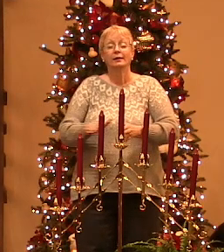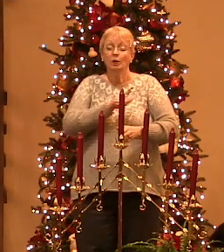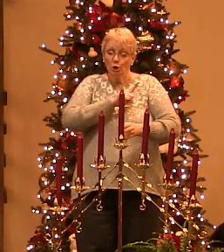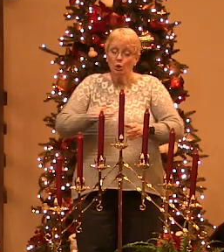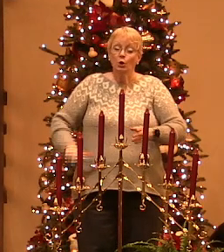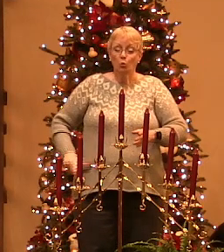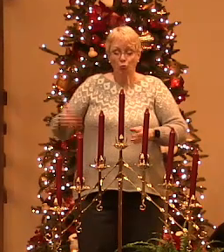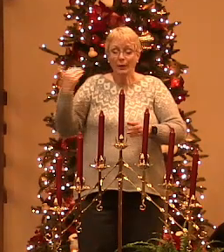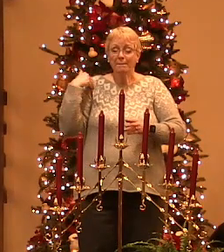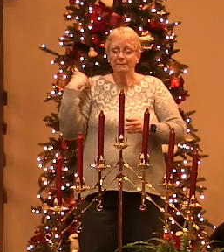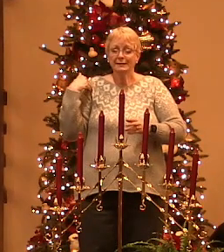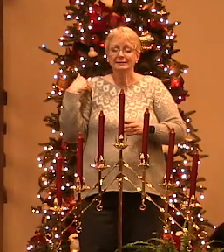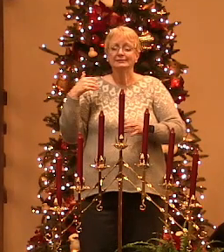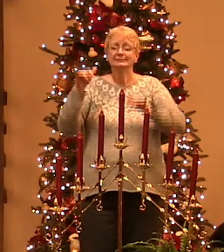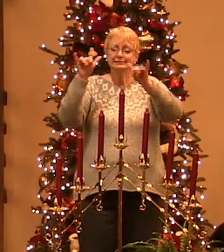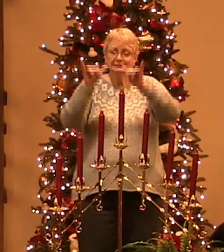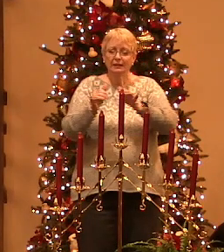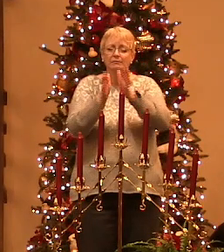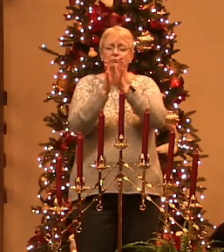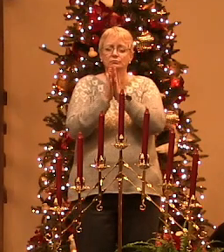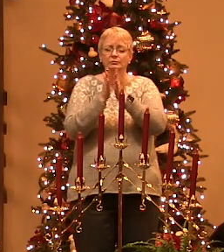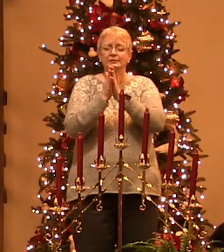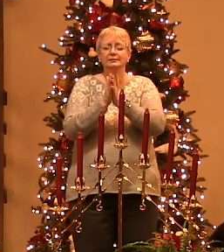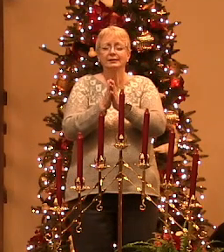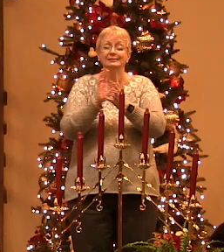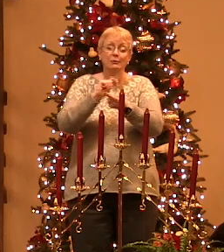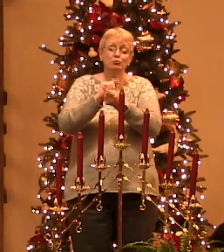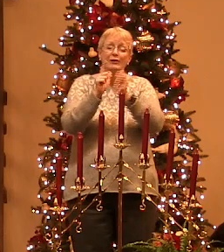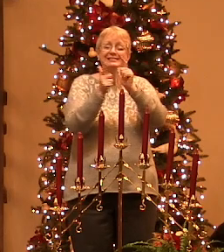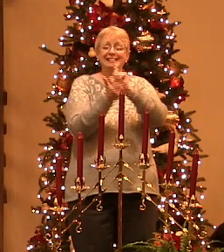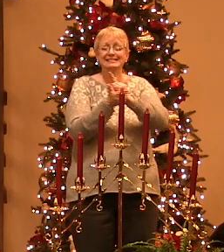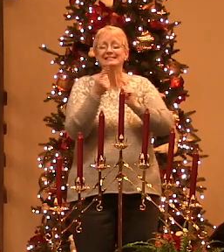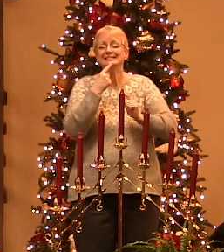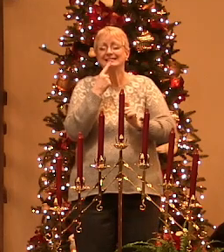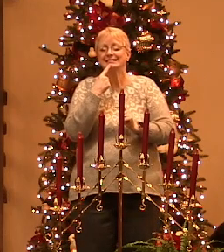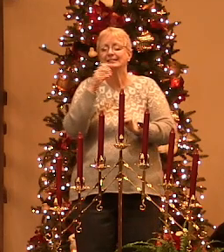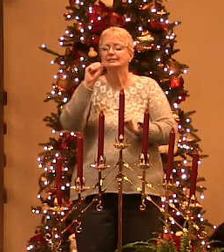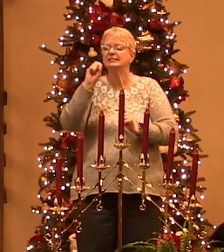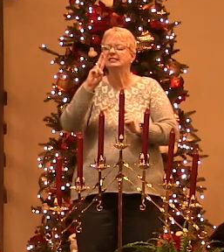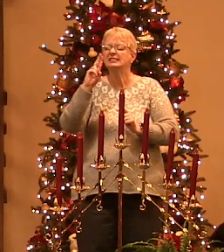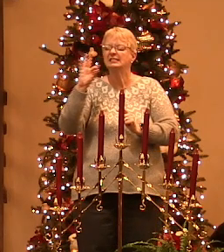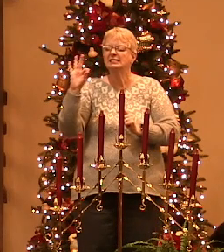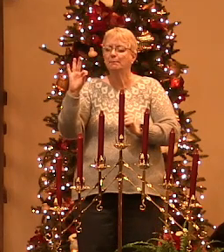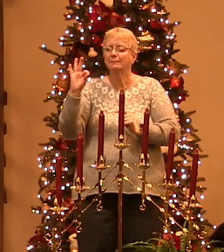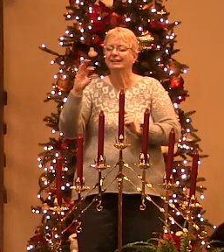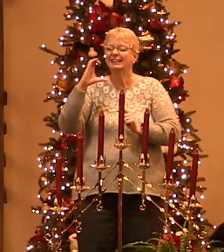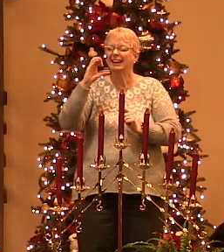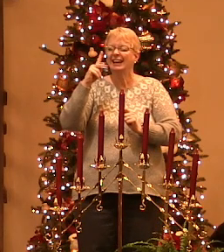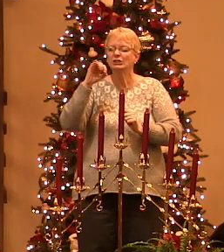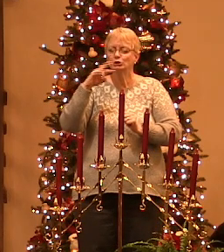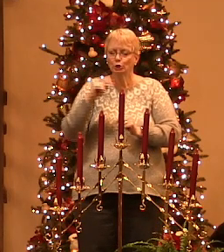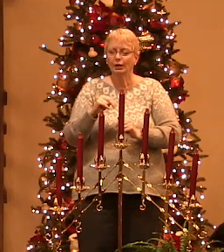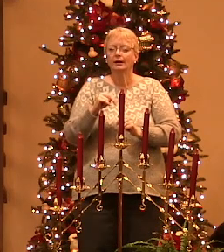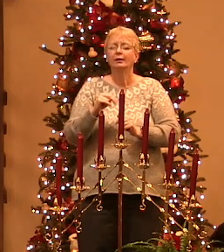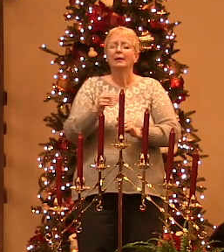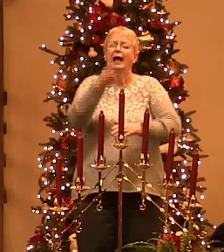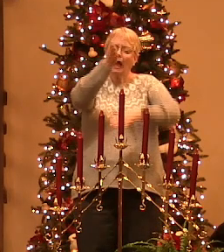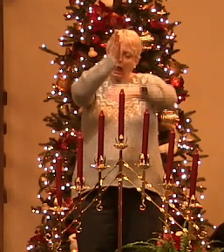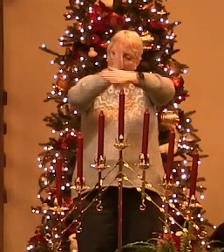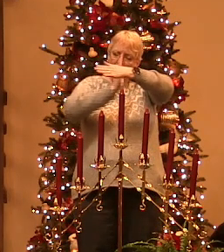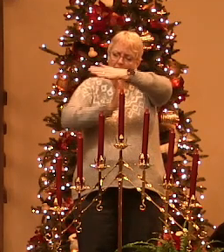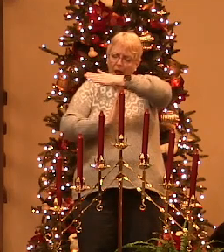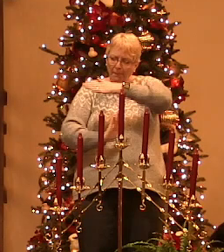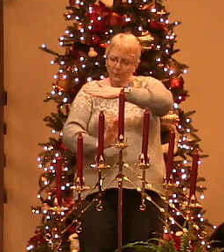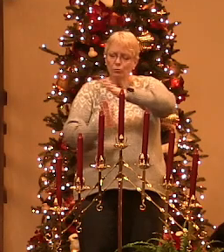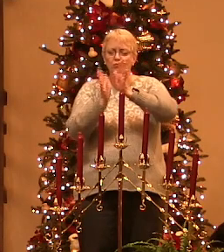some translations say petition. In some translations, there's a supplication. But supplication carries the idea of a humble petition,